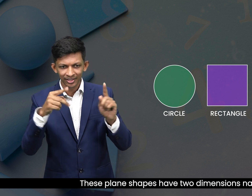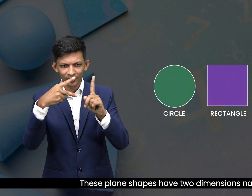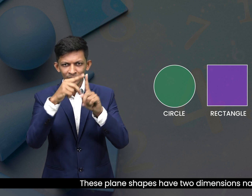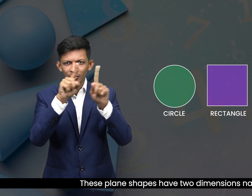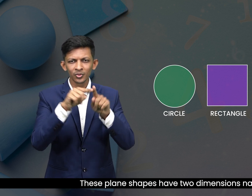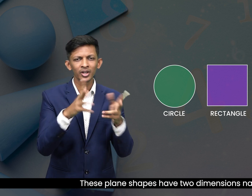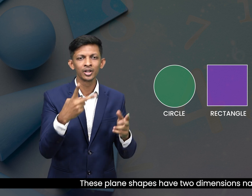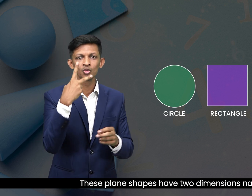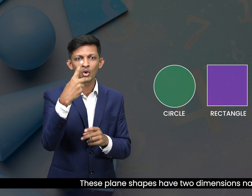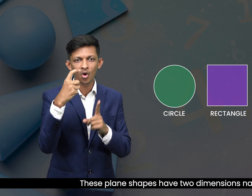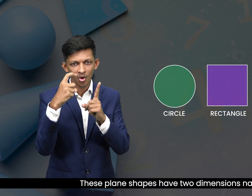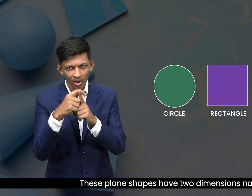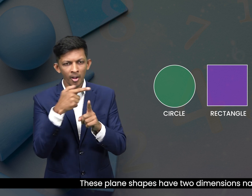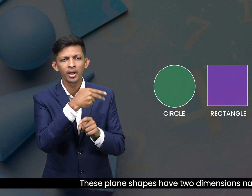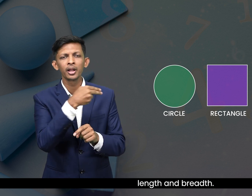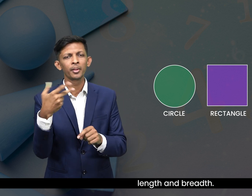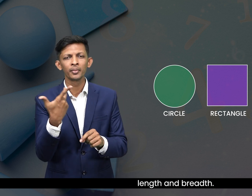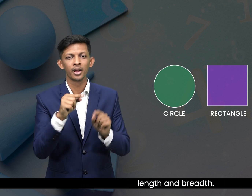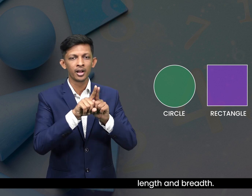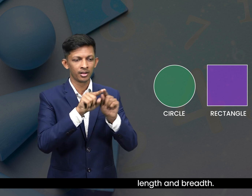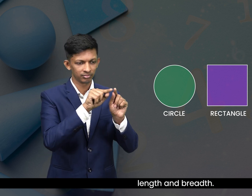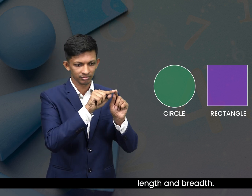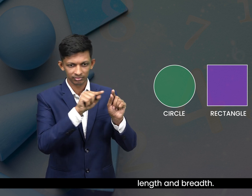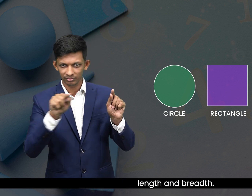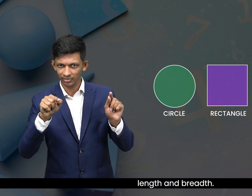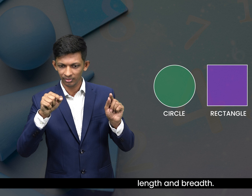have two dimensions, namely length and breadth.